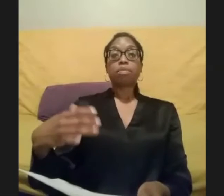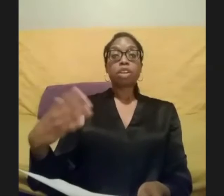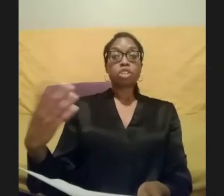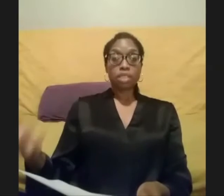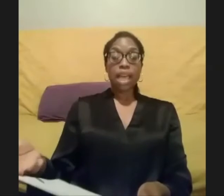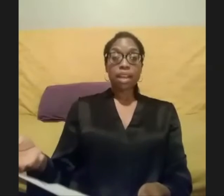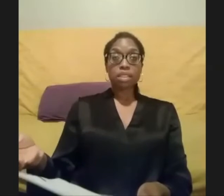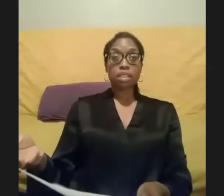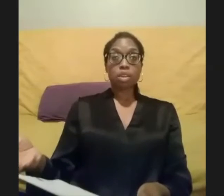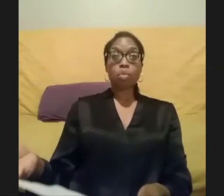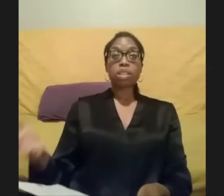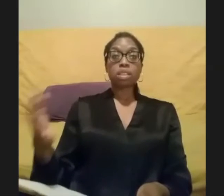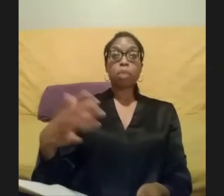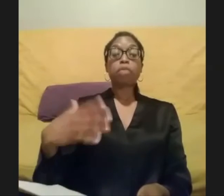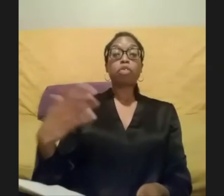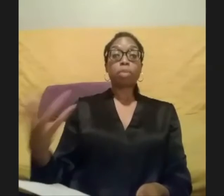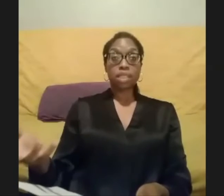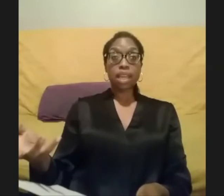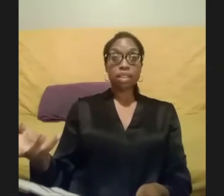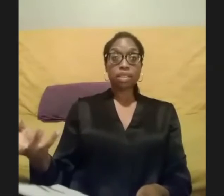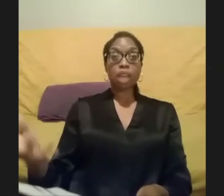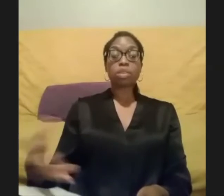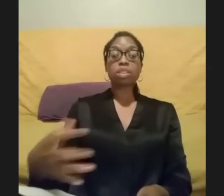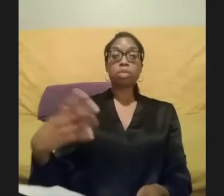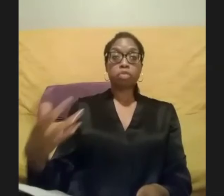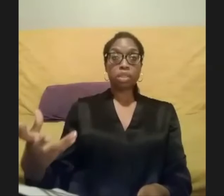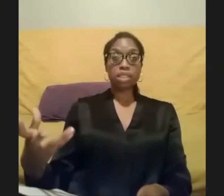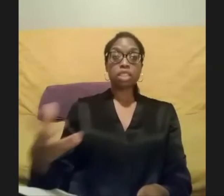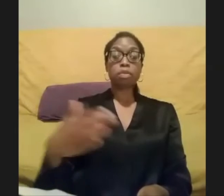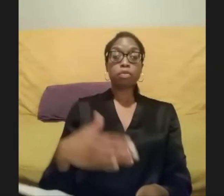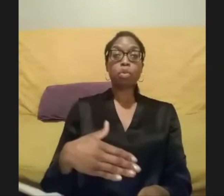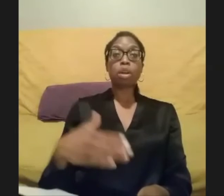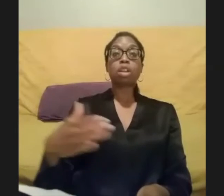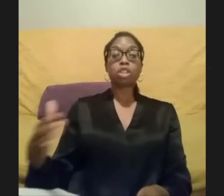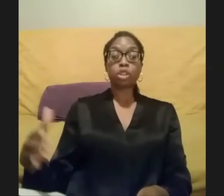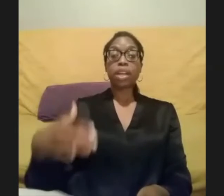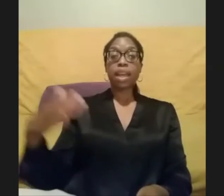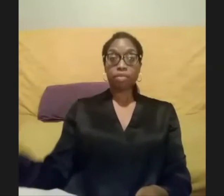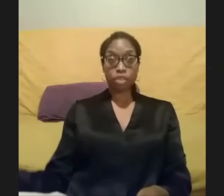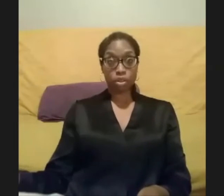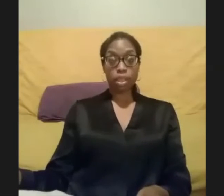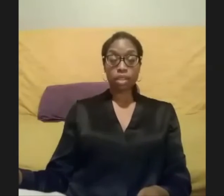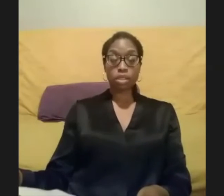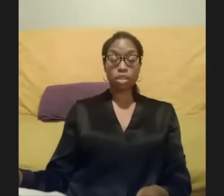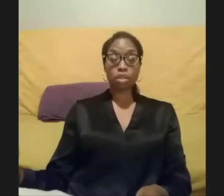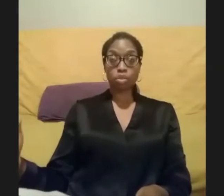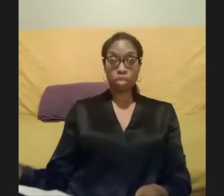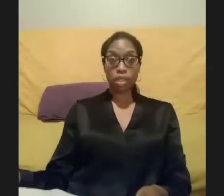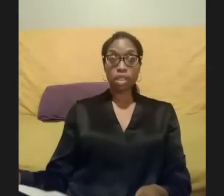functional status, what is or performance status. How is someone's performance status before, during, and after cancer treatment?